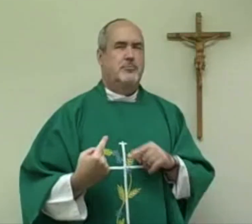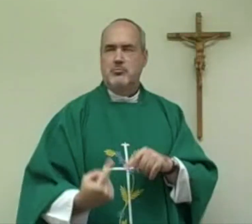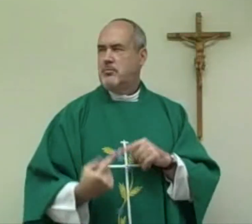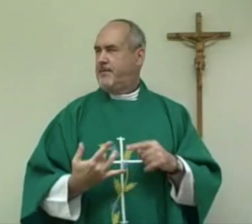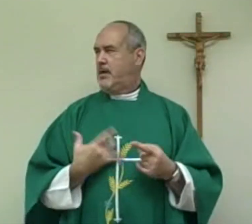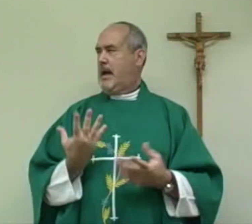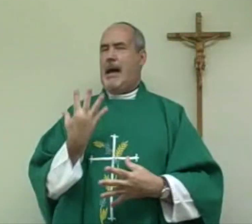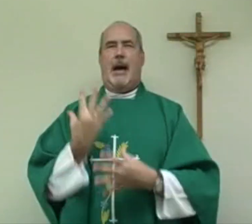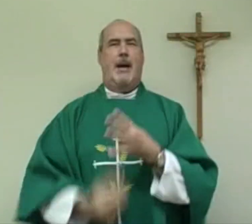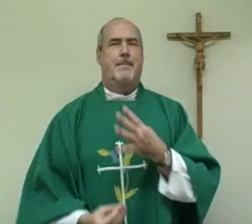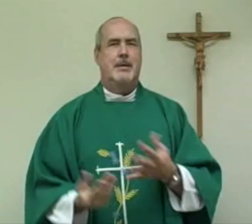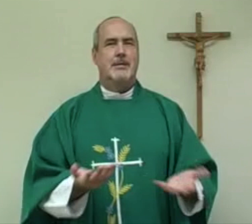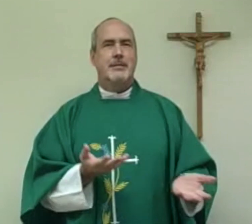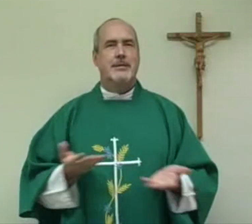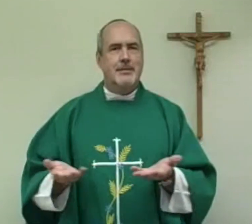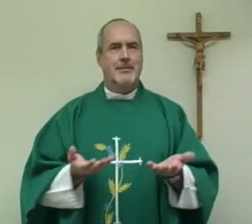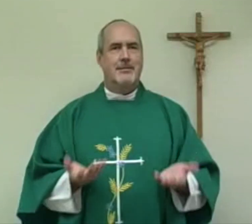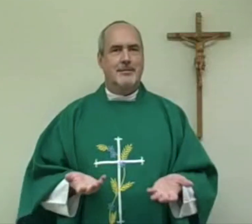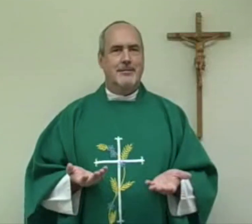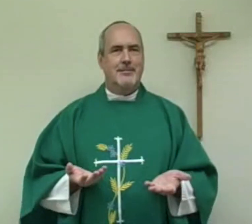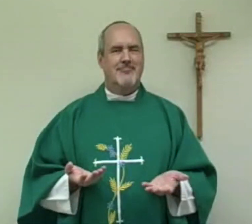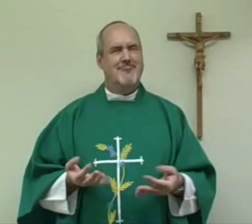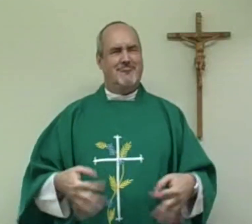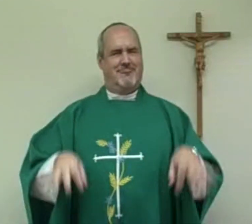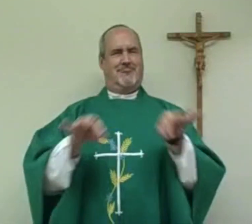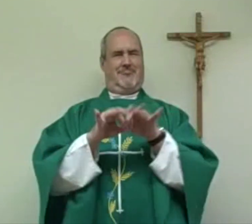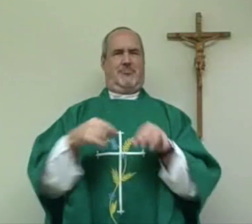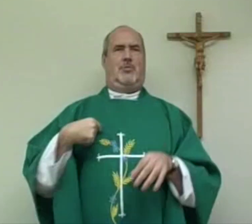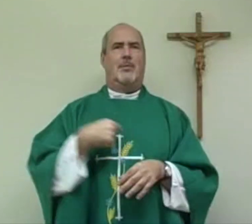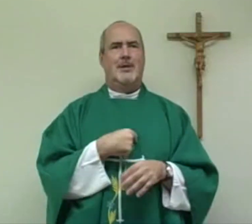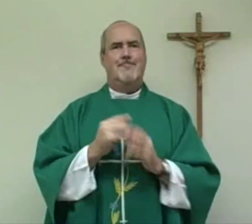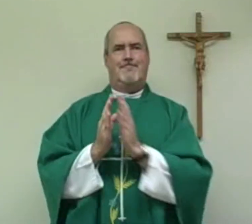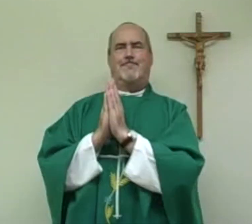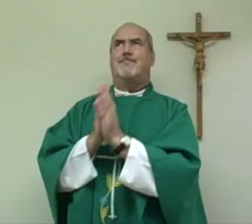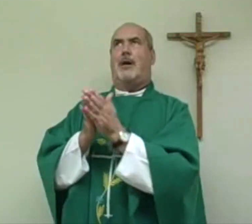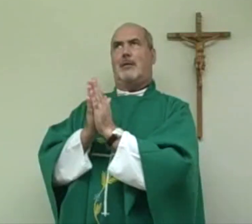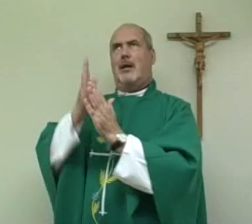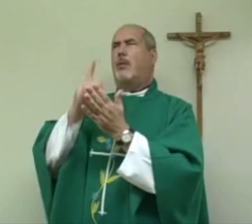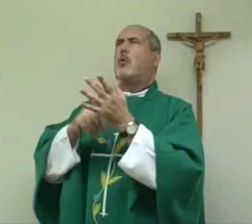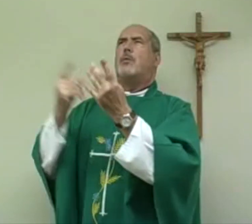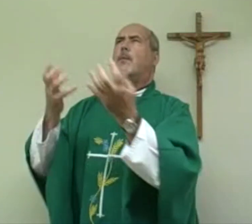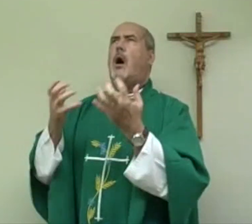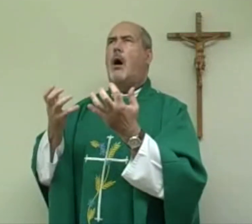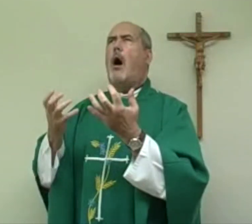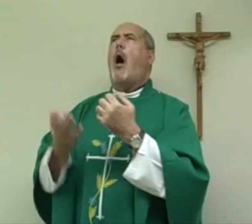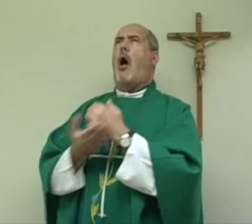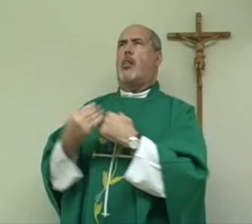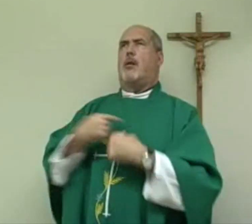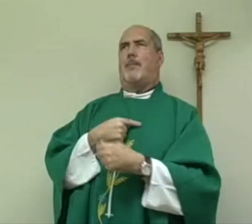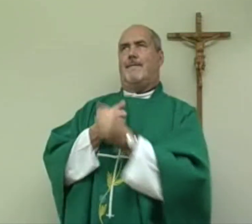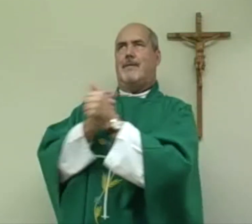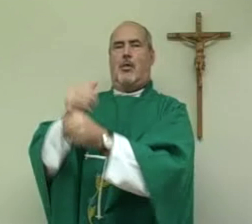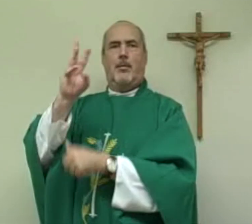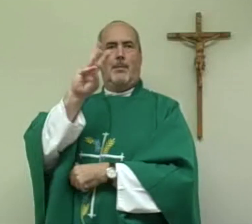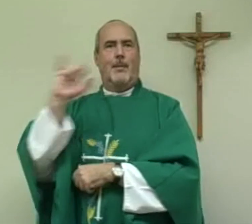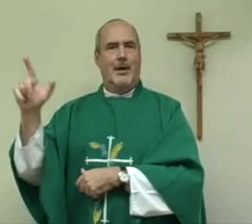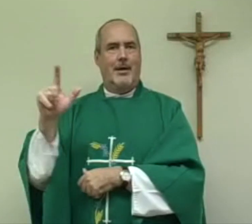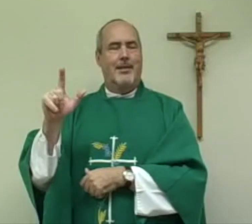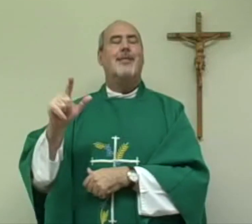of us here on earth, we seem to have something missing and we struggle. That's why it's important for us to ask God what He